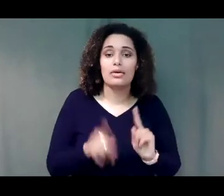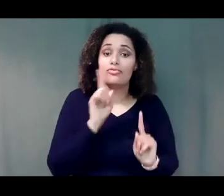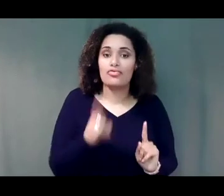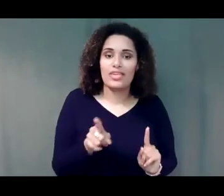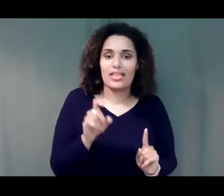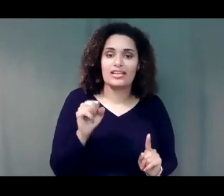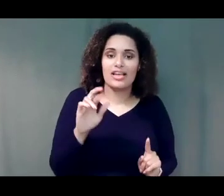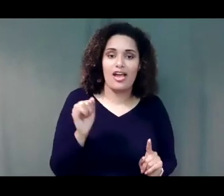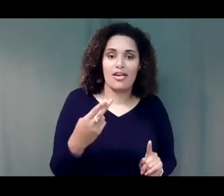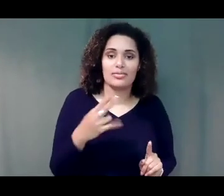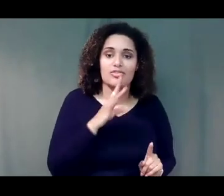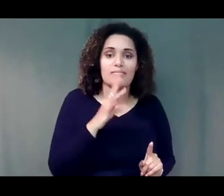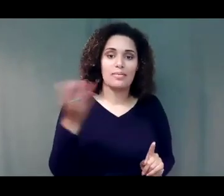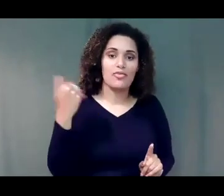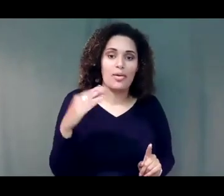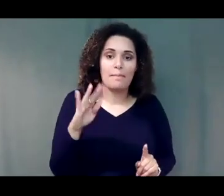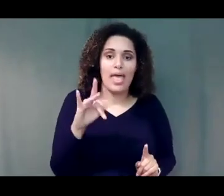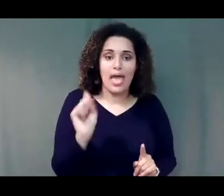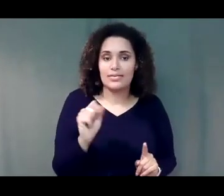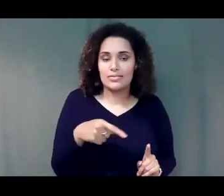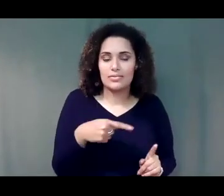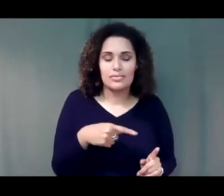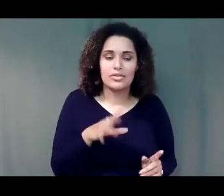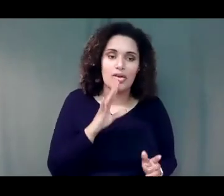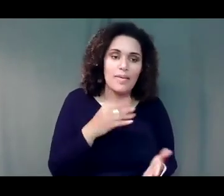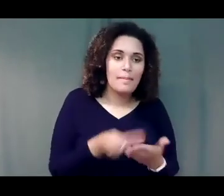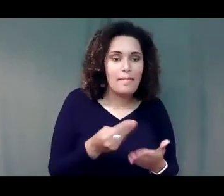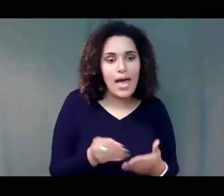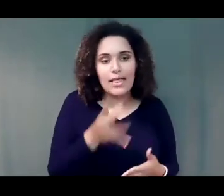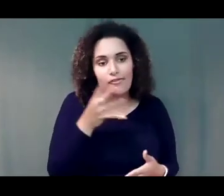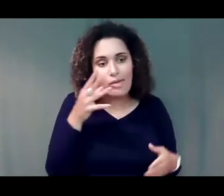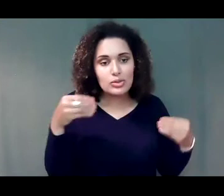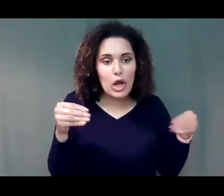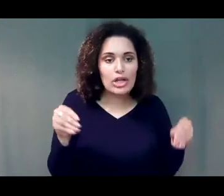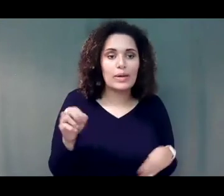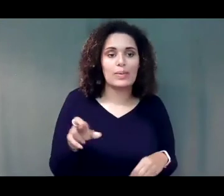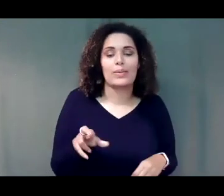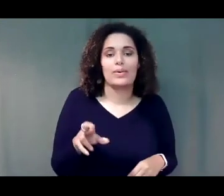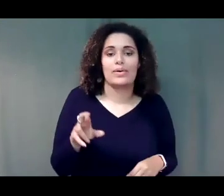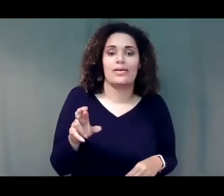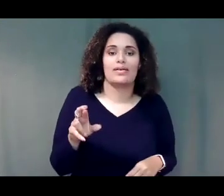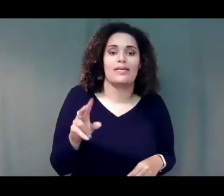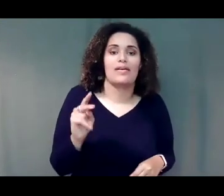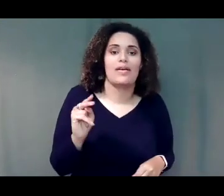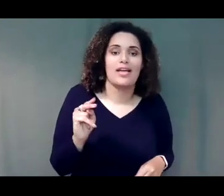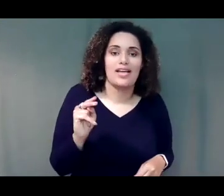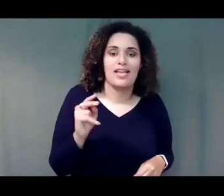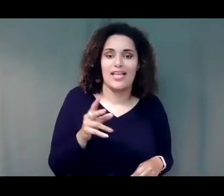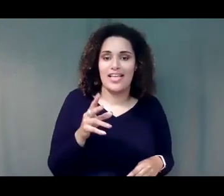before, the regular bales that you would buy at the farmer's market or at the nursery or something.